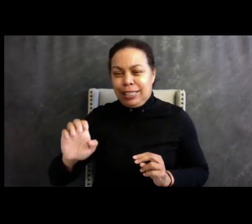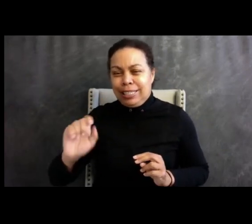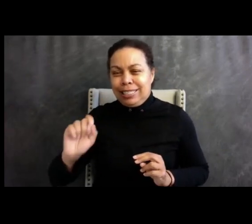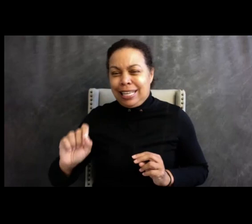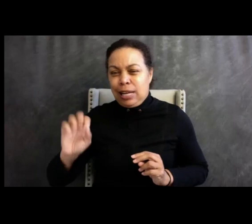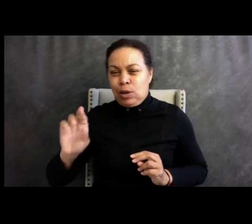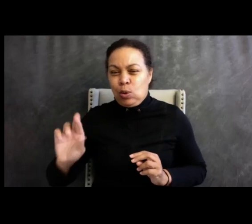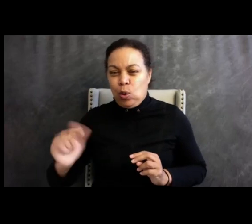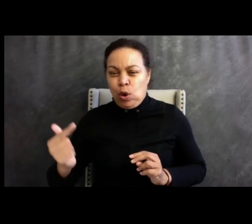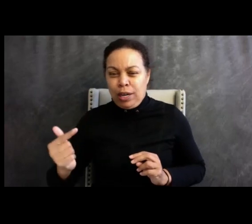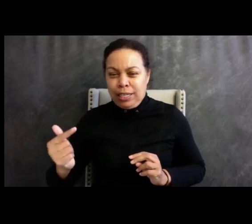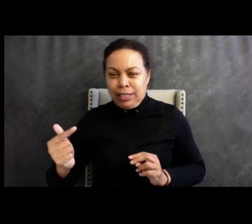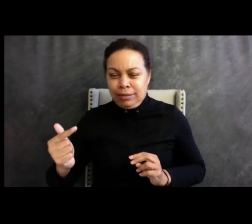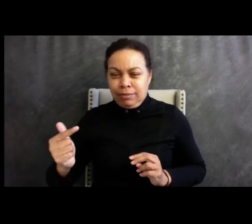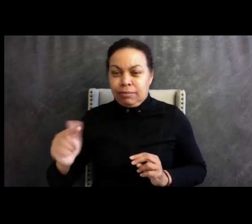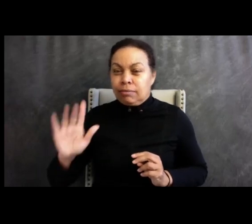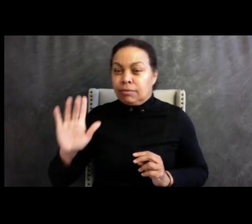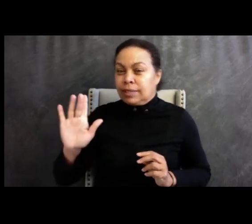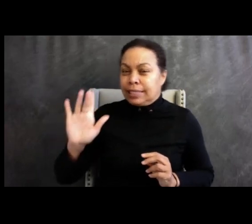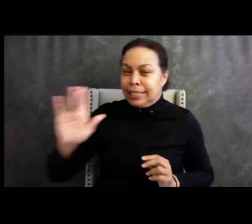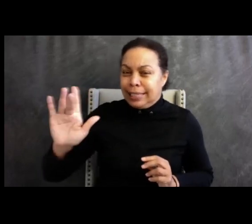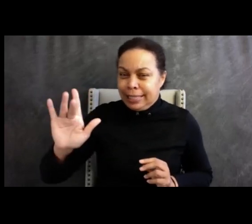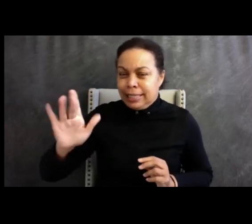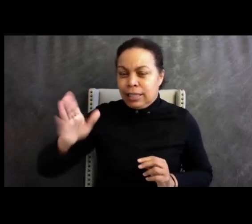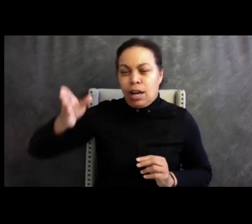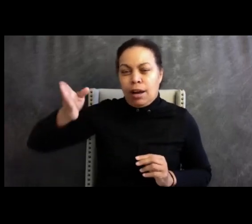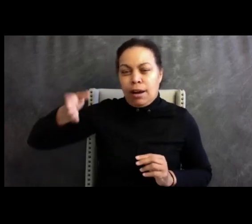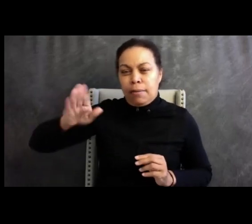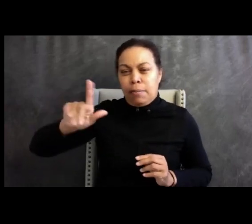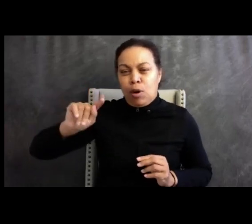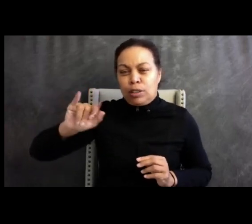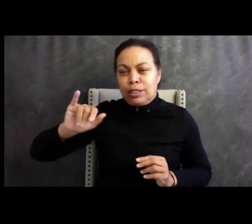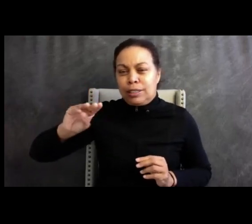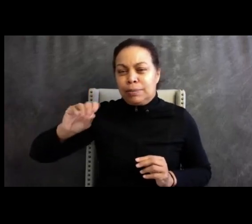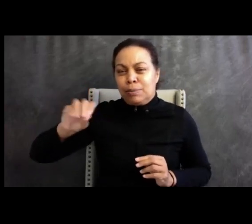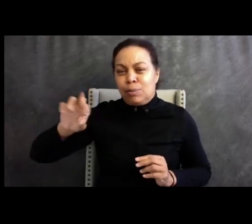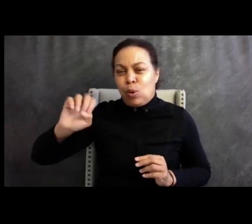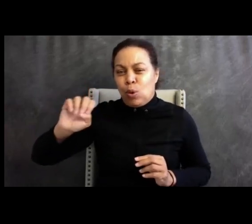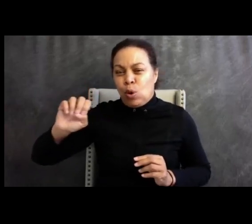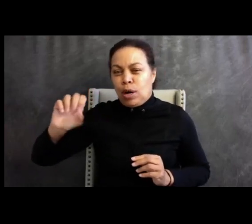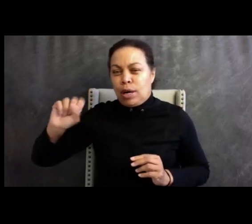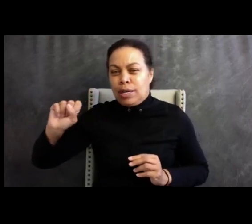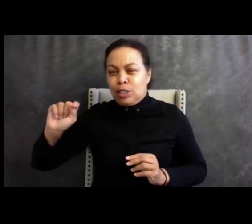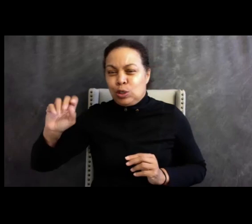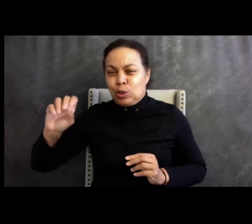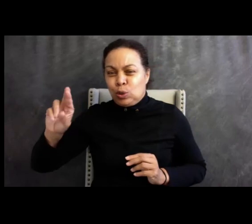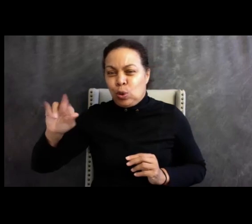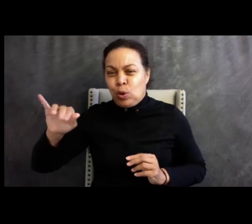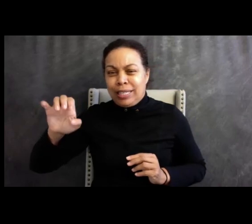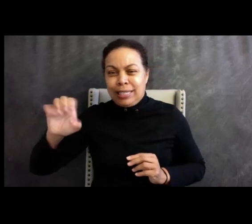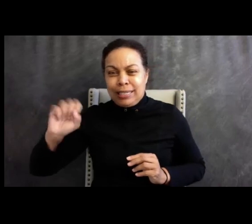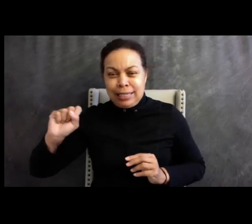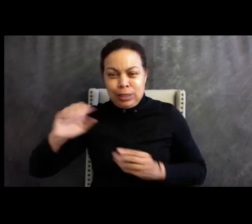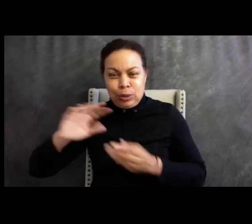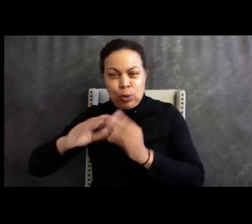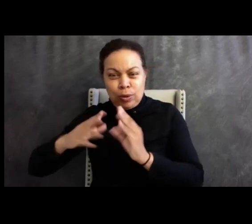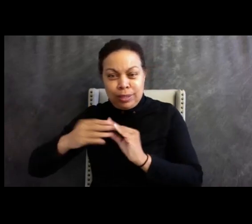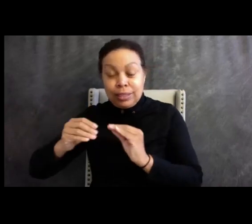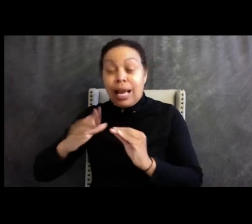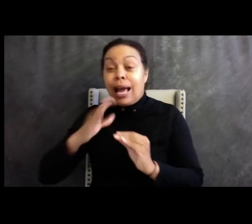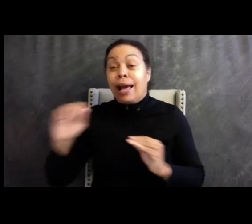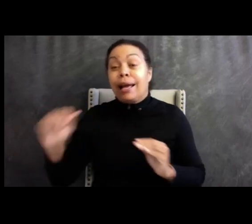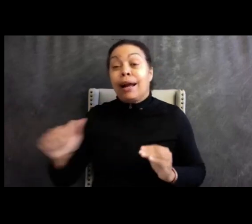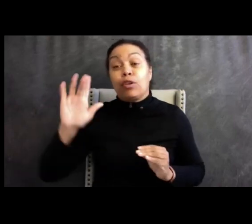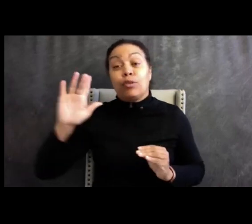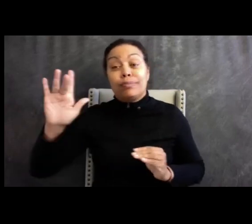says Baltimore Stories. You can listen to stories there. There's also a tab at the top that says Add a Story. You can